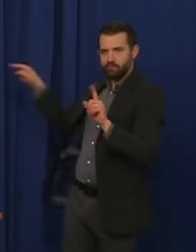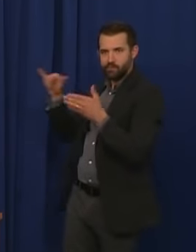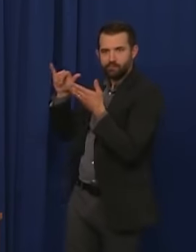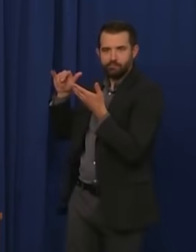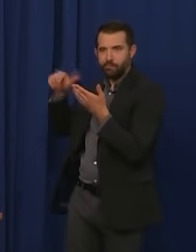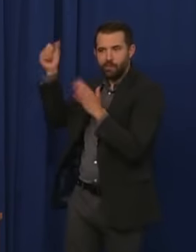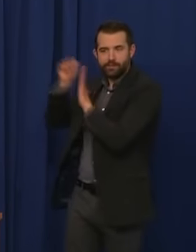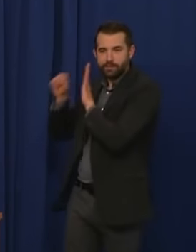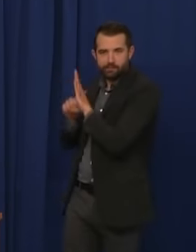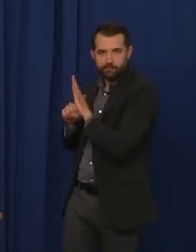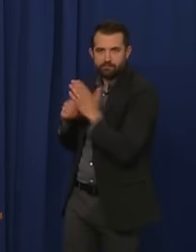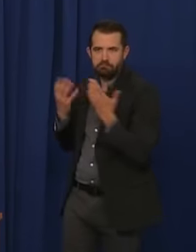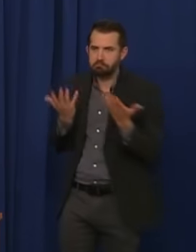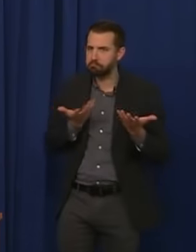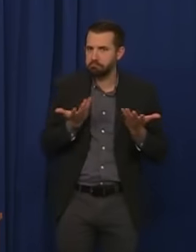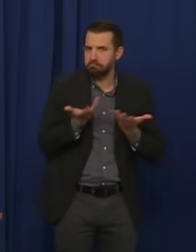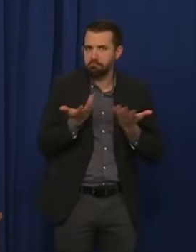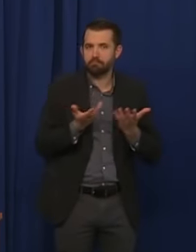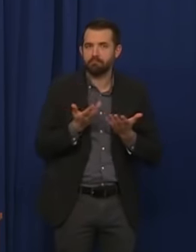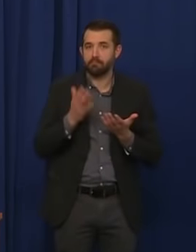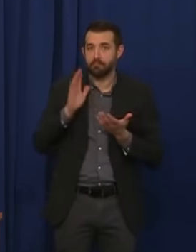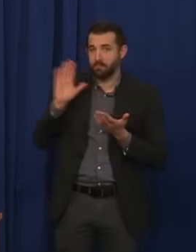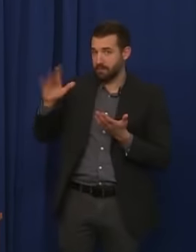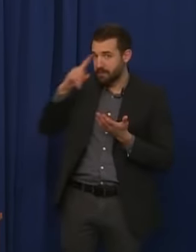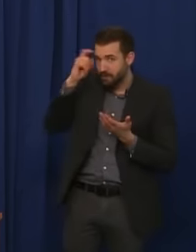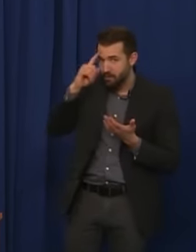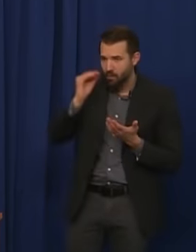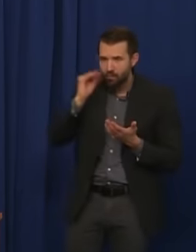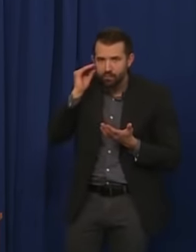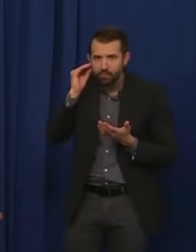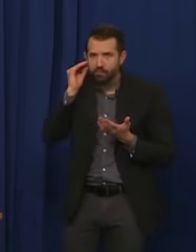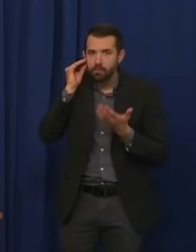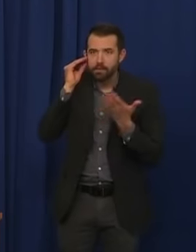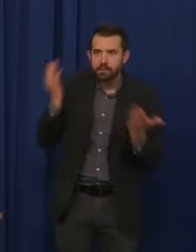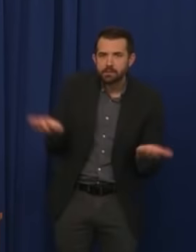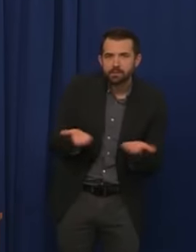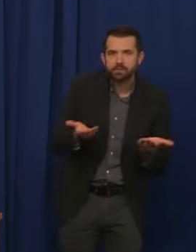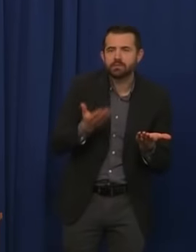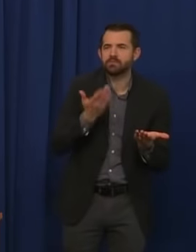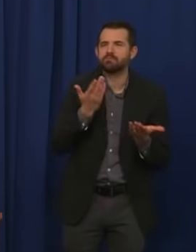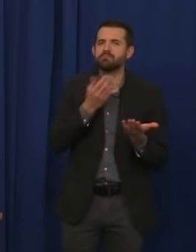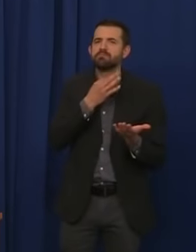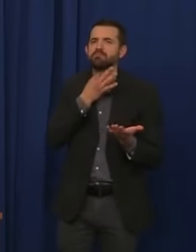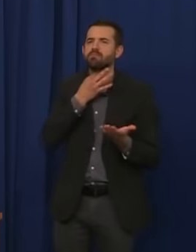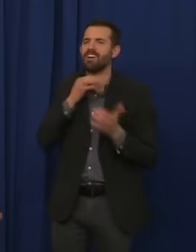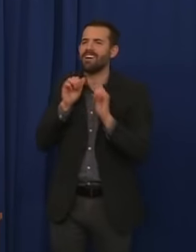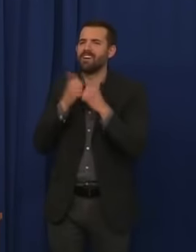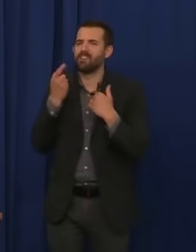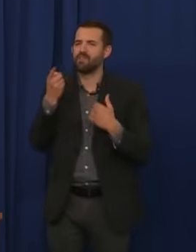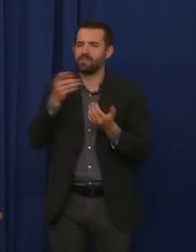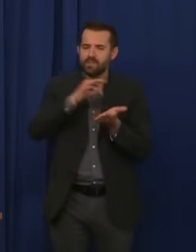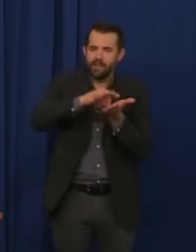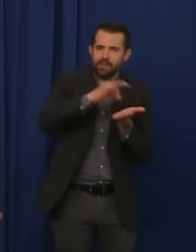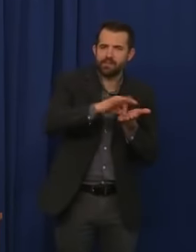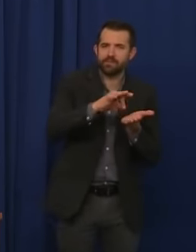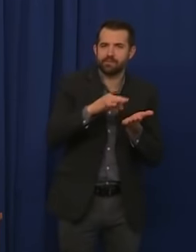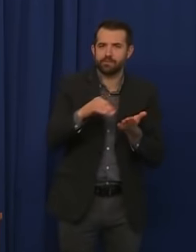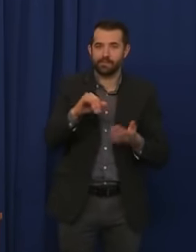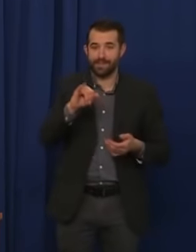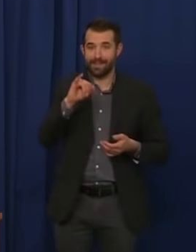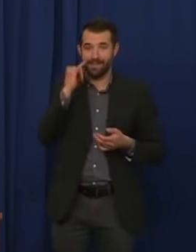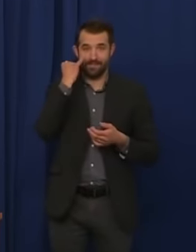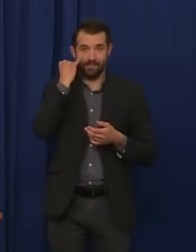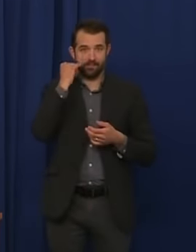homes return? So there may be many residents, if there were an outbreak in a town, not reported under our reporting system because